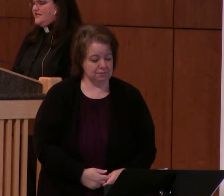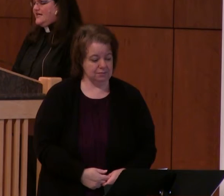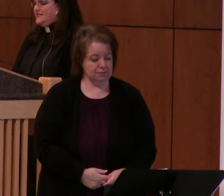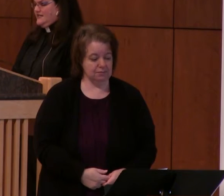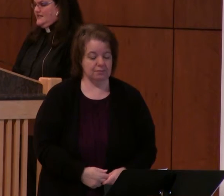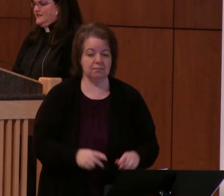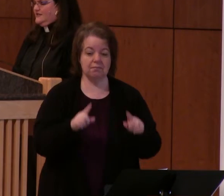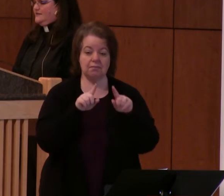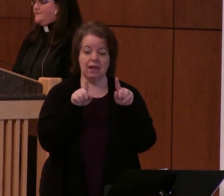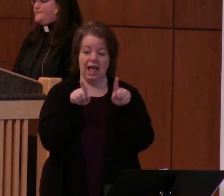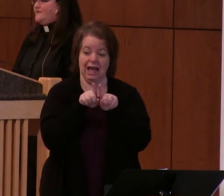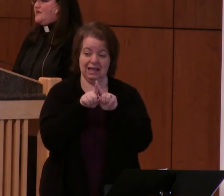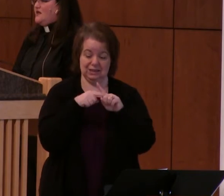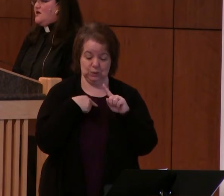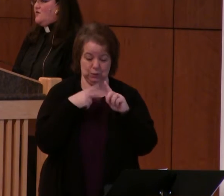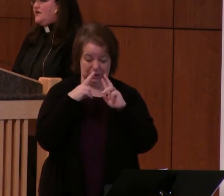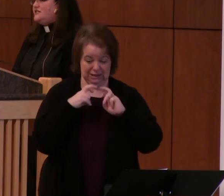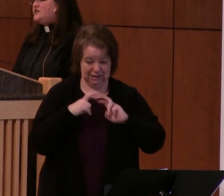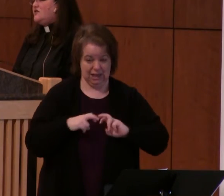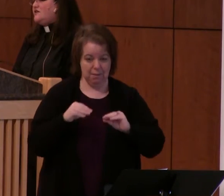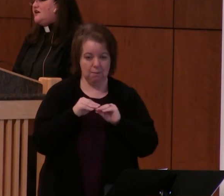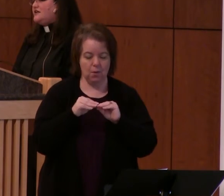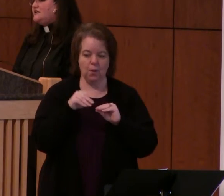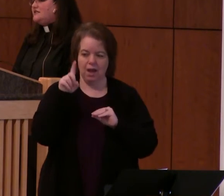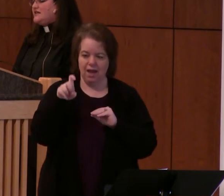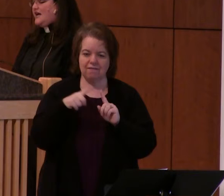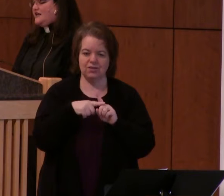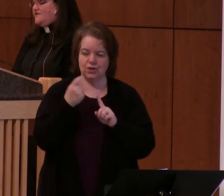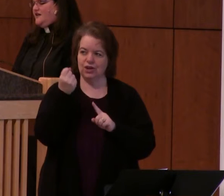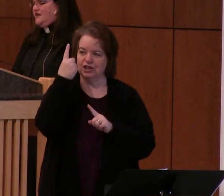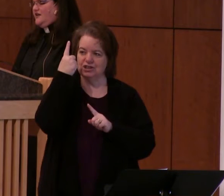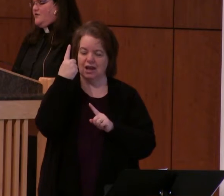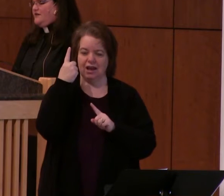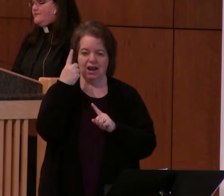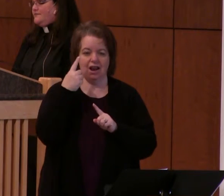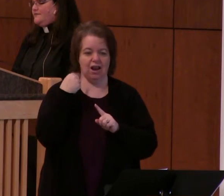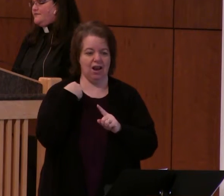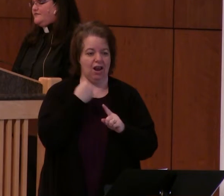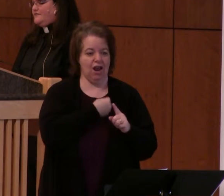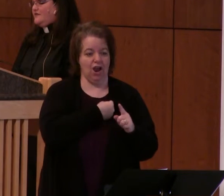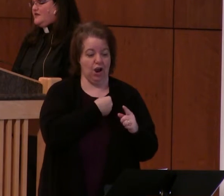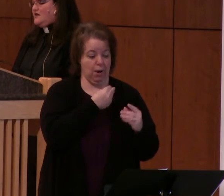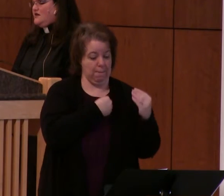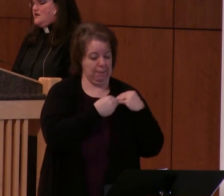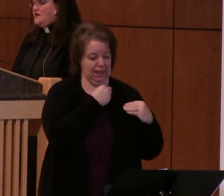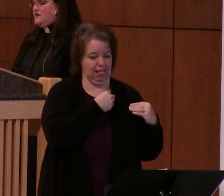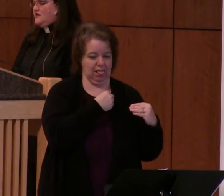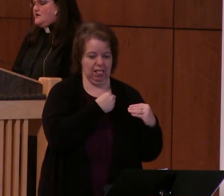But as we dig into this, we need to know that our guilt is not going to feed anyone.